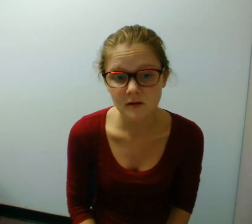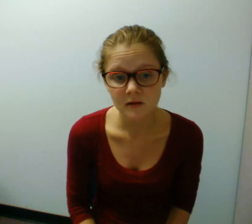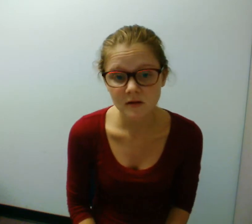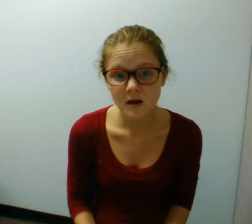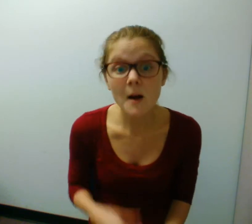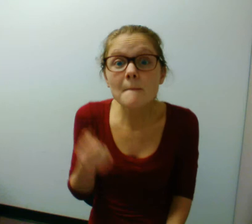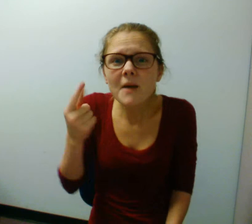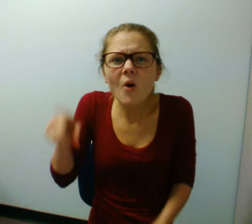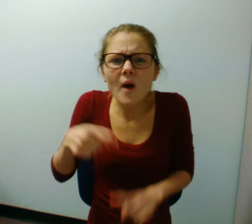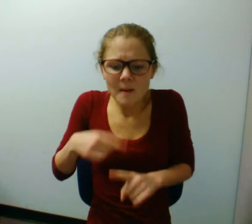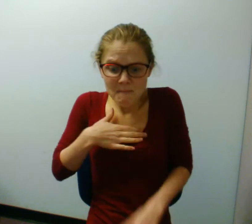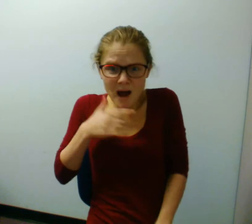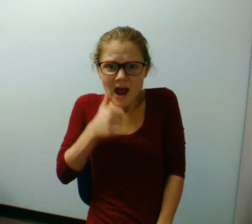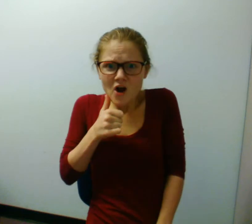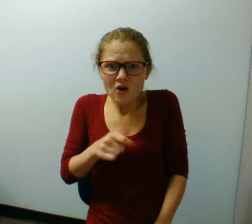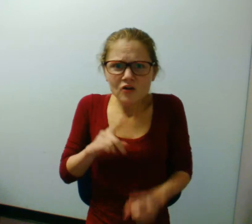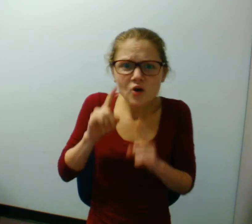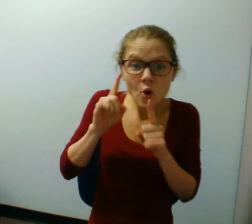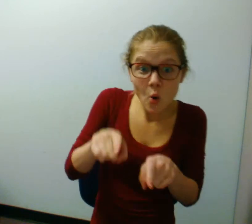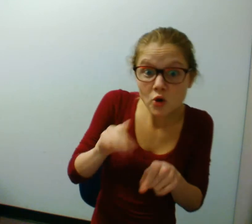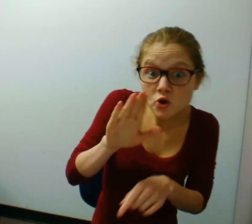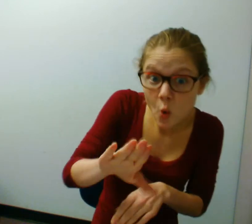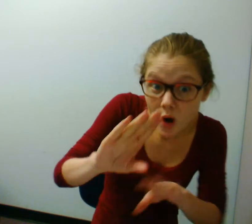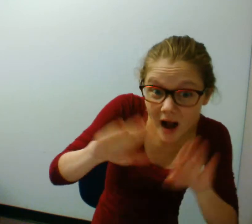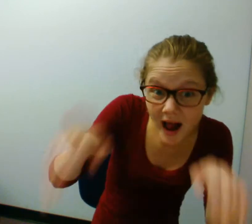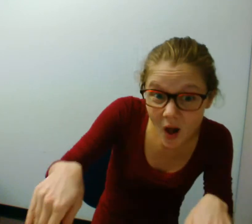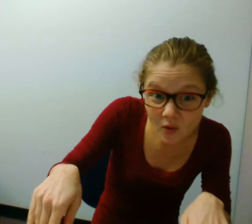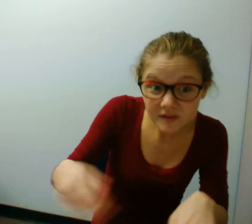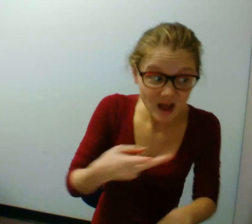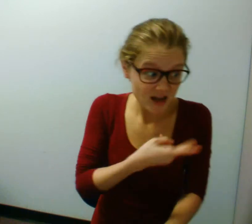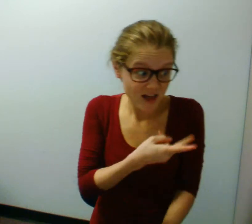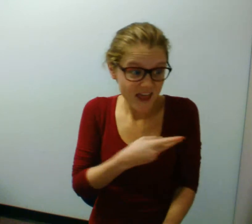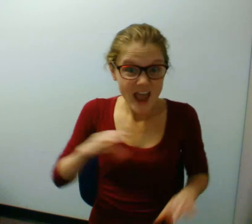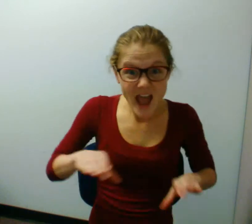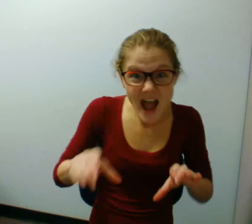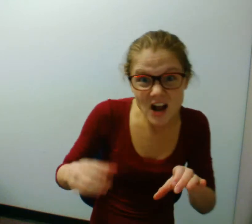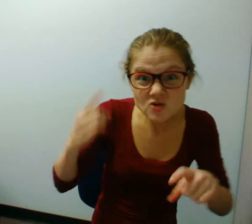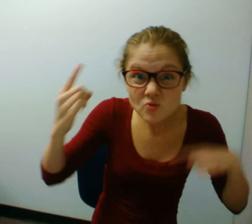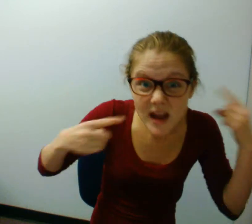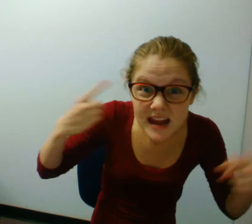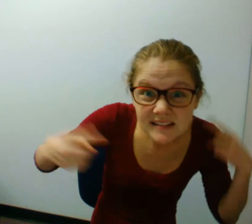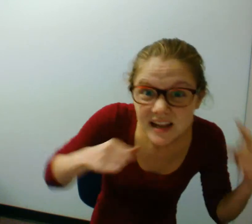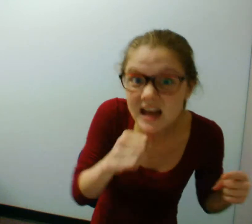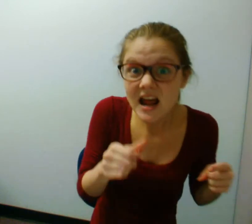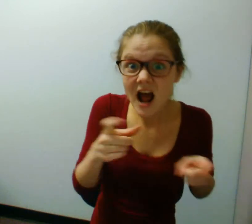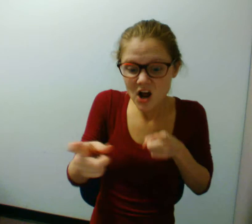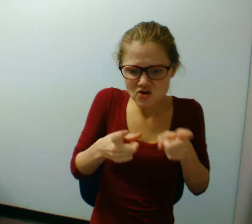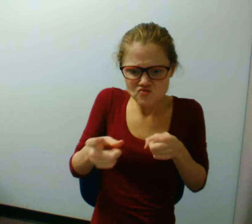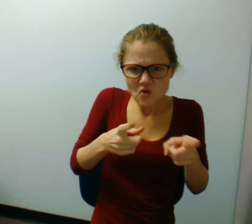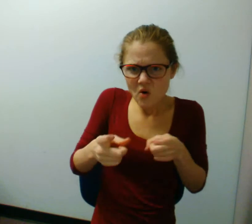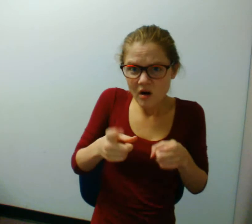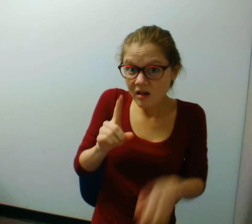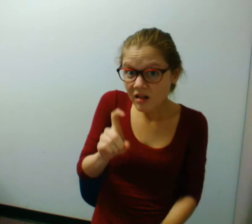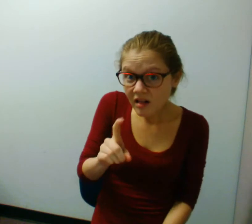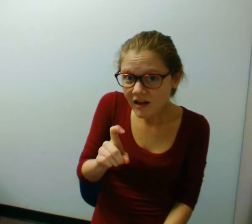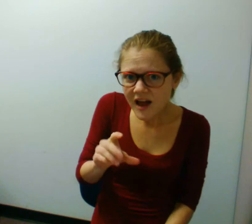my girls come to your house, do they act wild and out of control? No, my